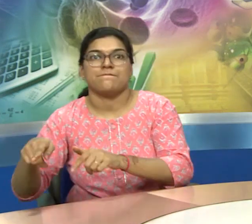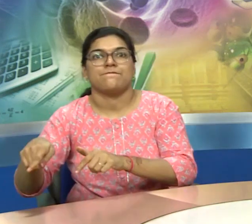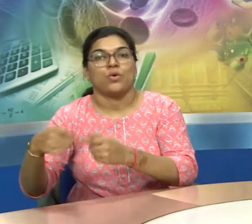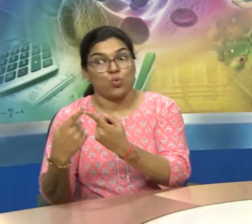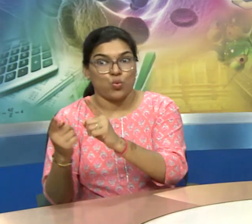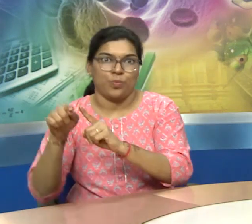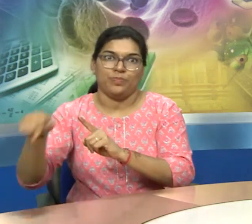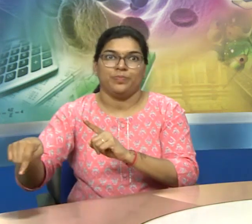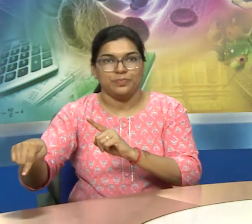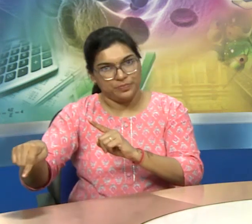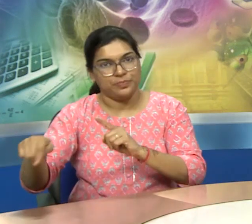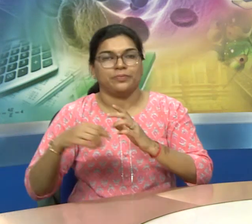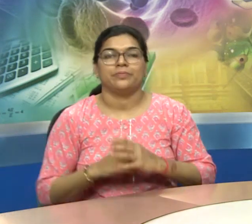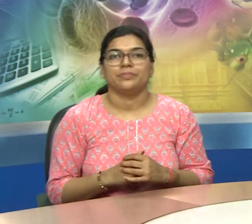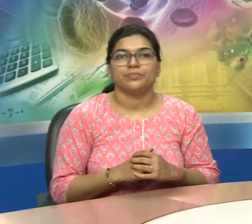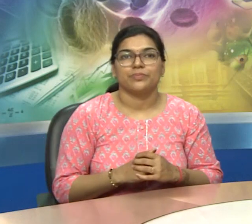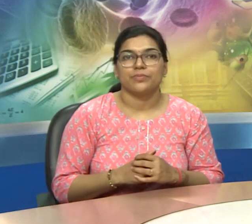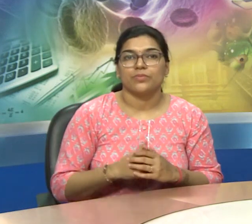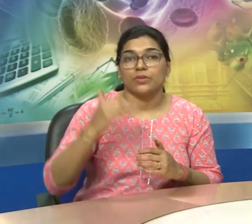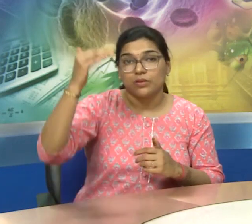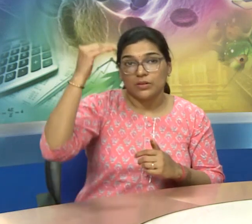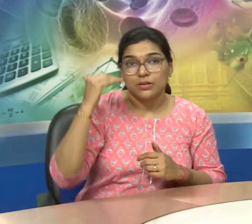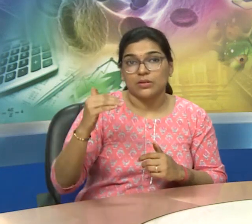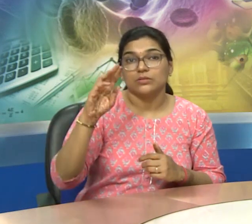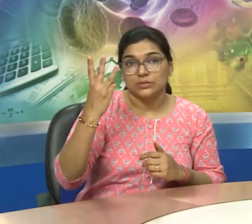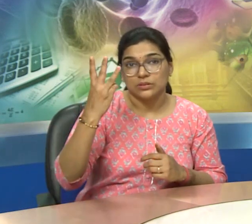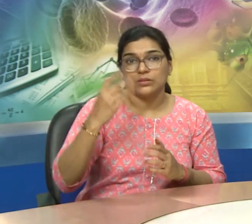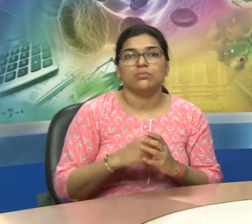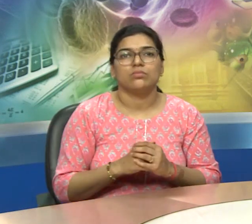from the museum library. And also sometimes there are private library